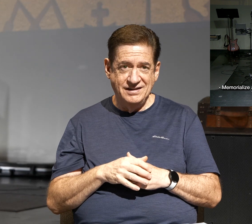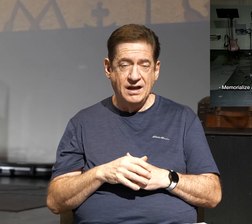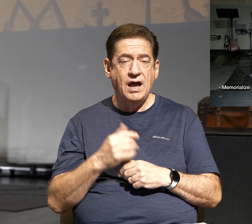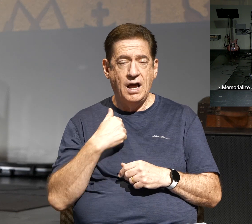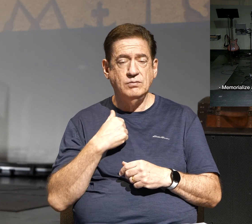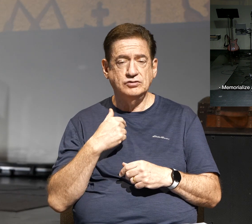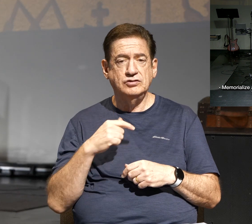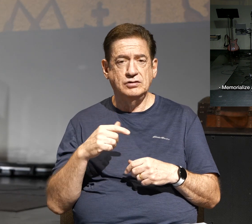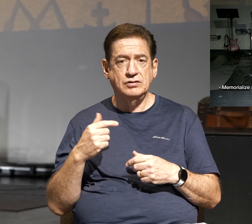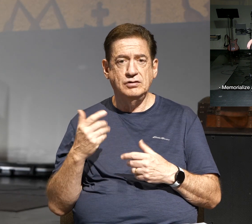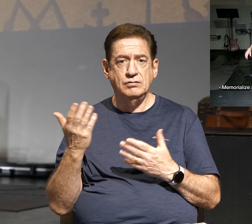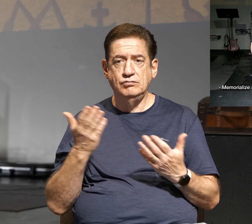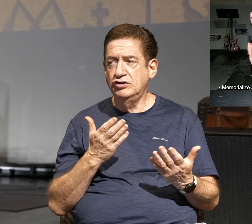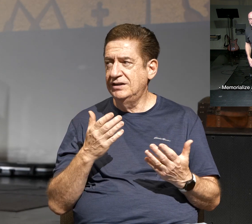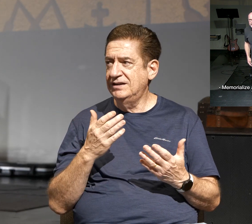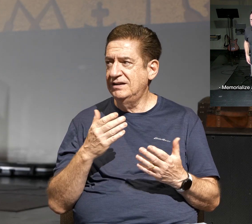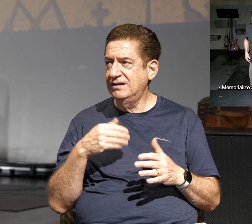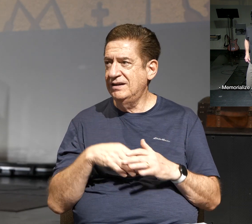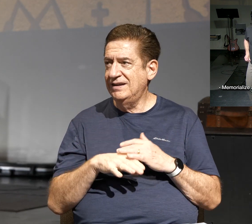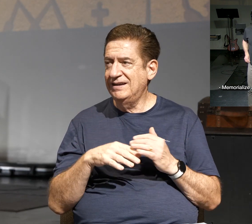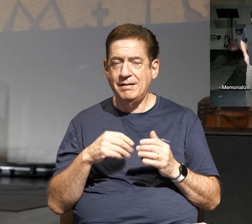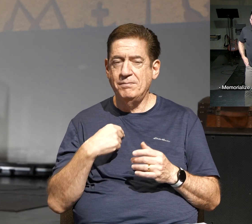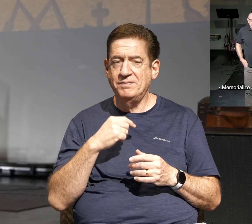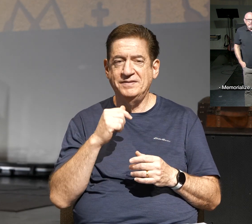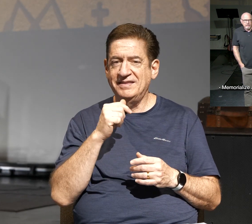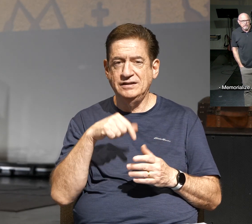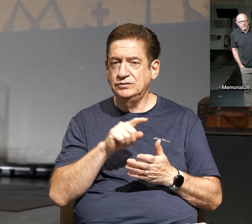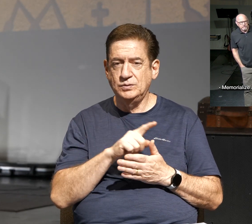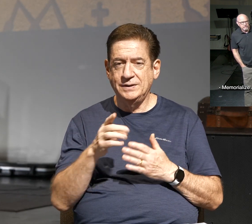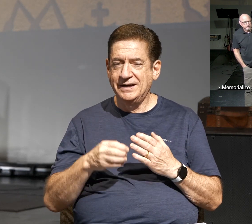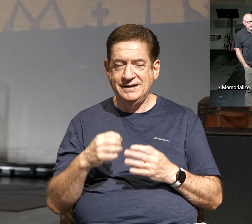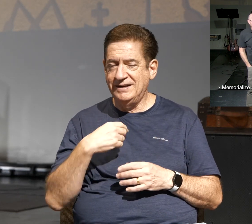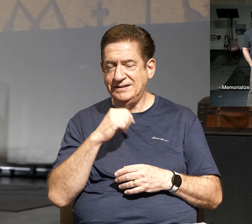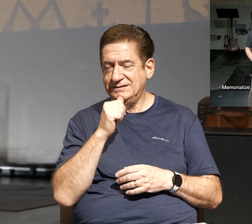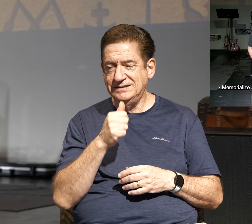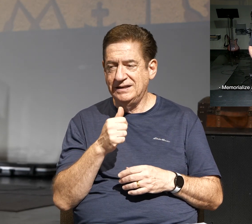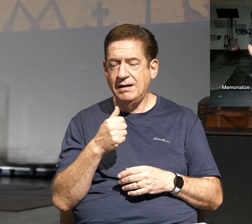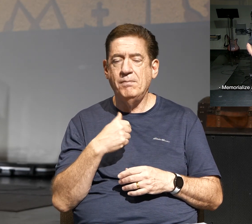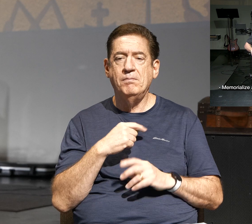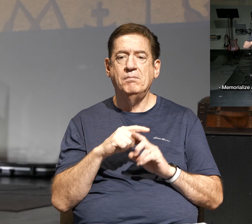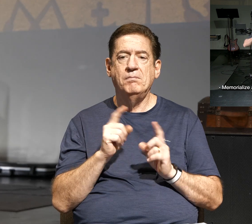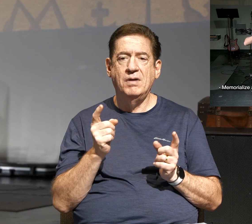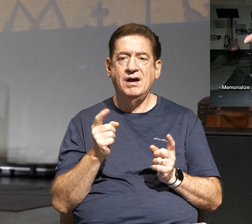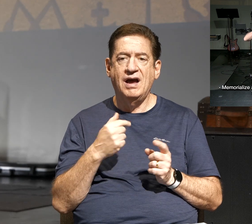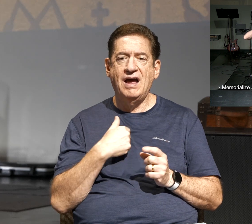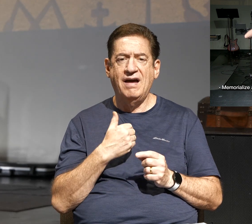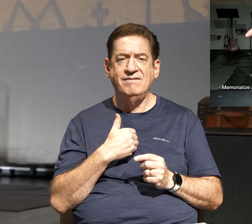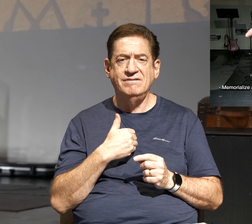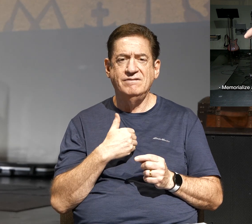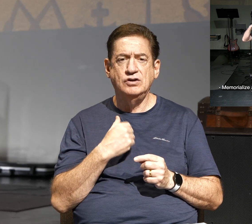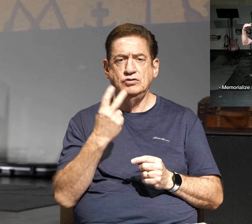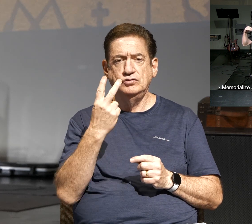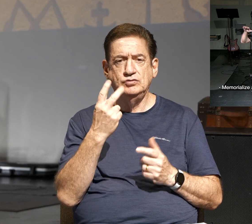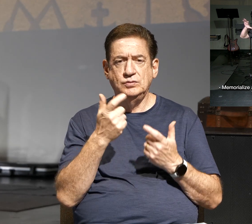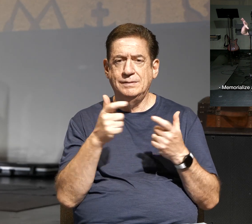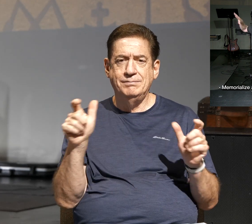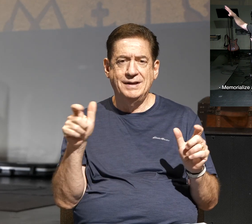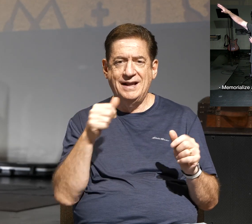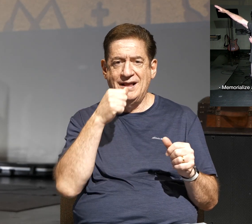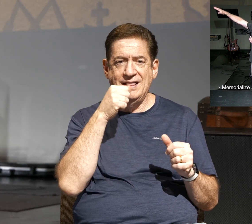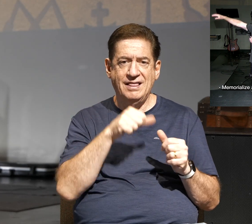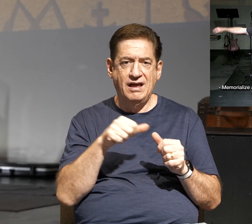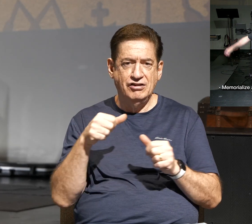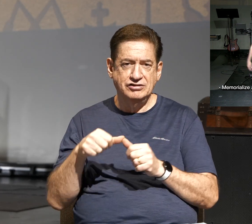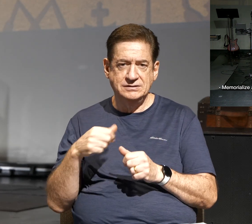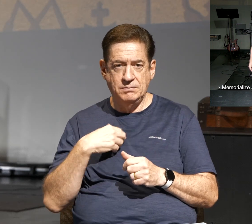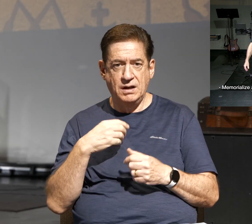I was going to bring him in this weekend, and I didn't, but I've got two big letters in my